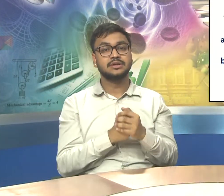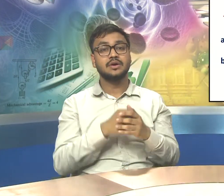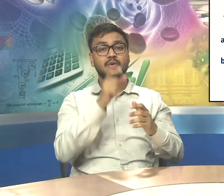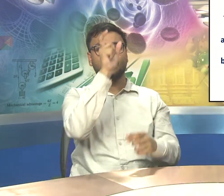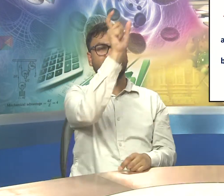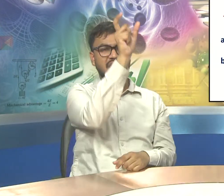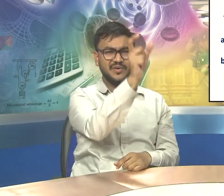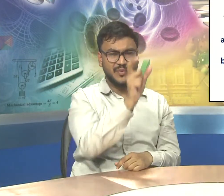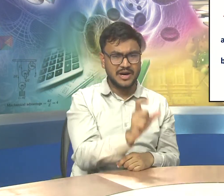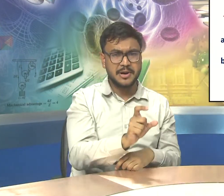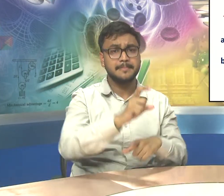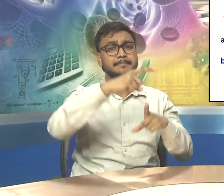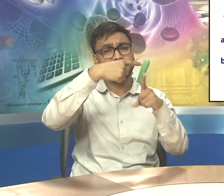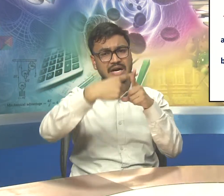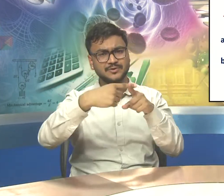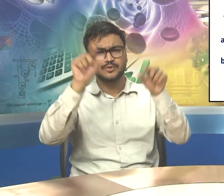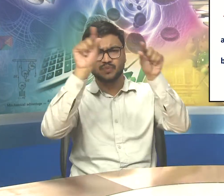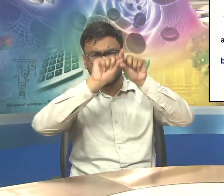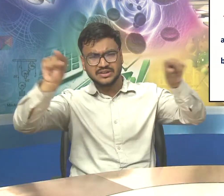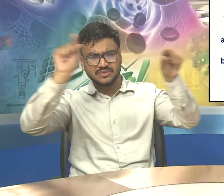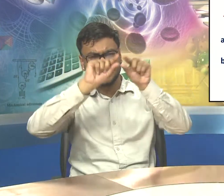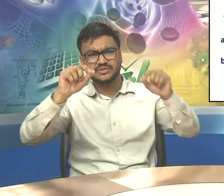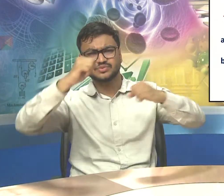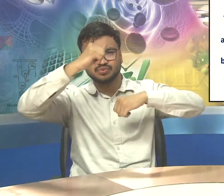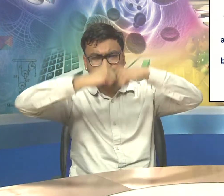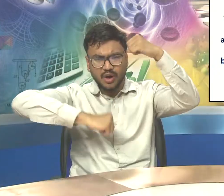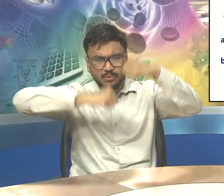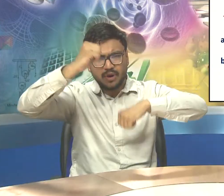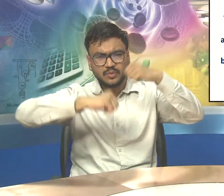is structure of words and sentences.